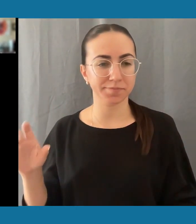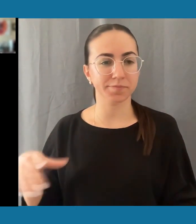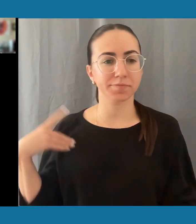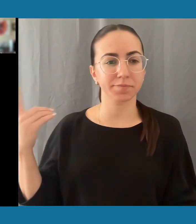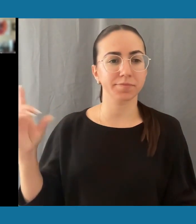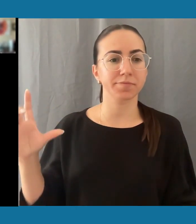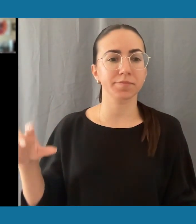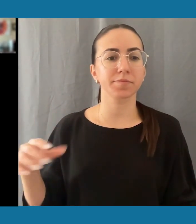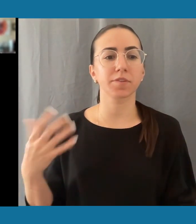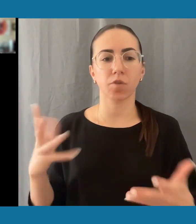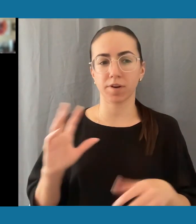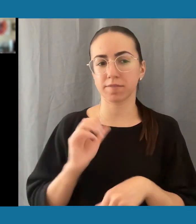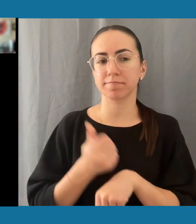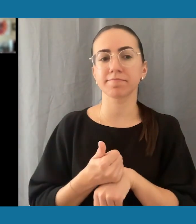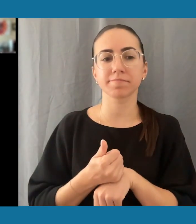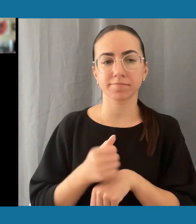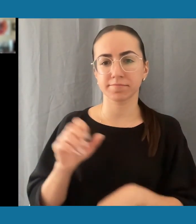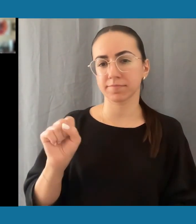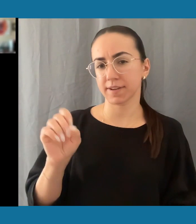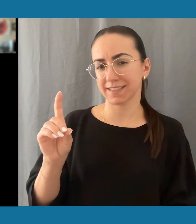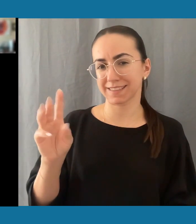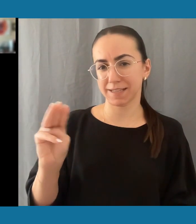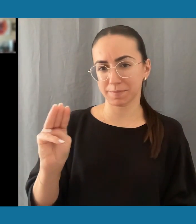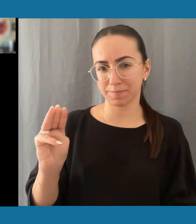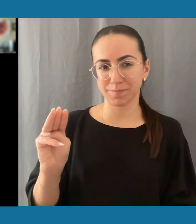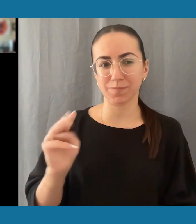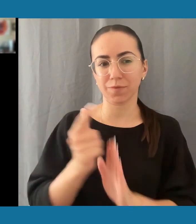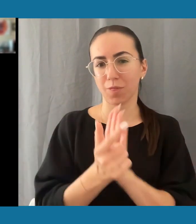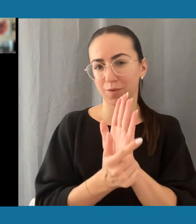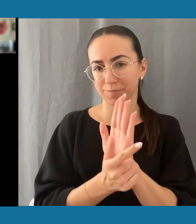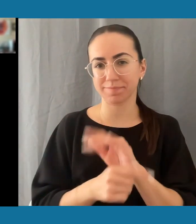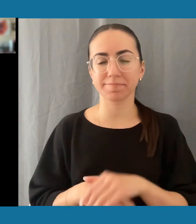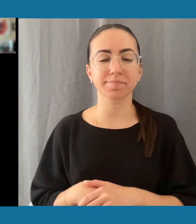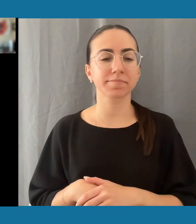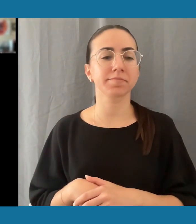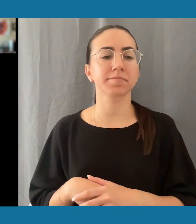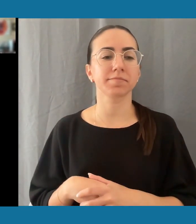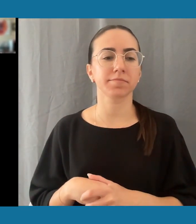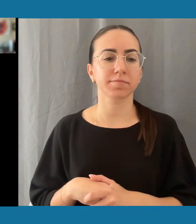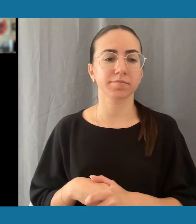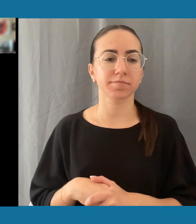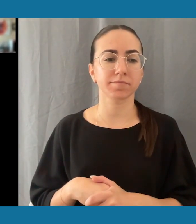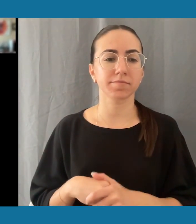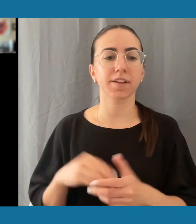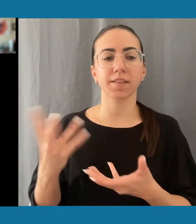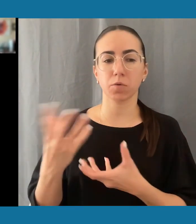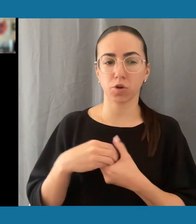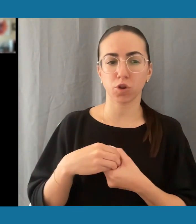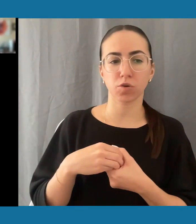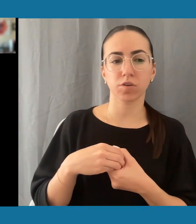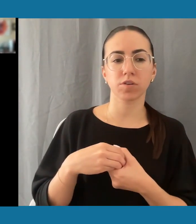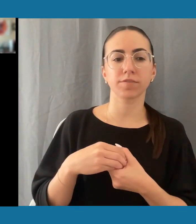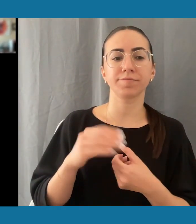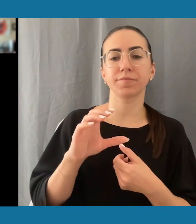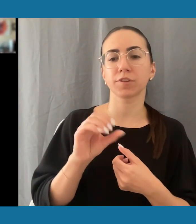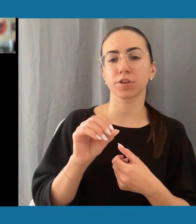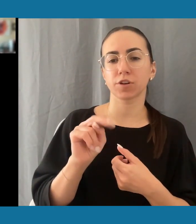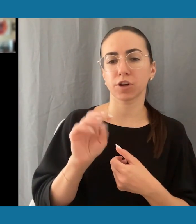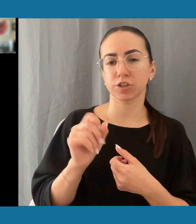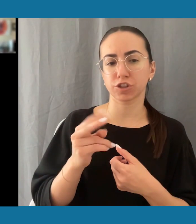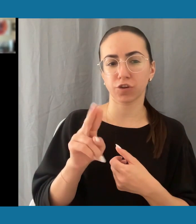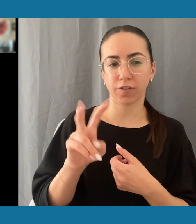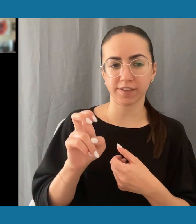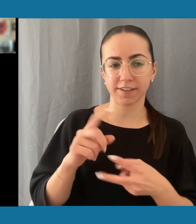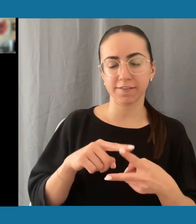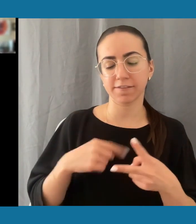decision-making statutes. And these include both what we consider conservative and liberal states. So we